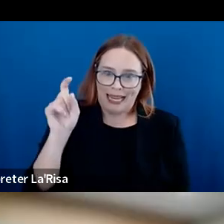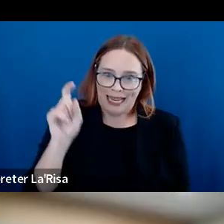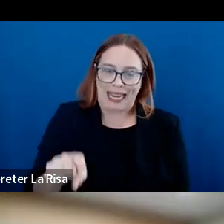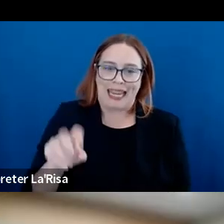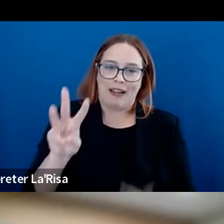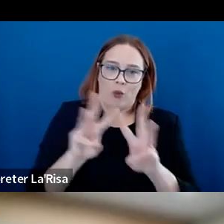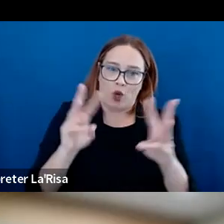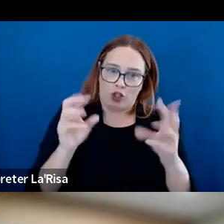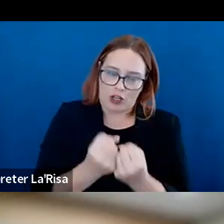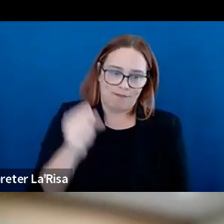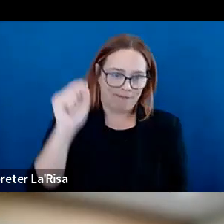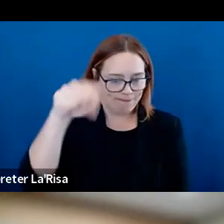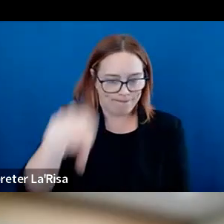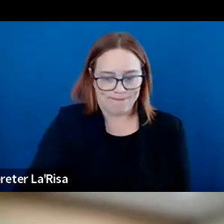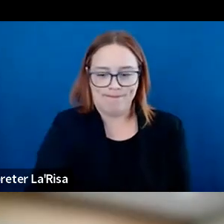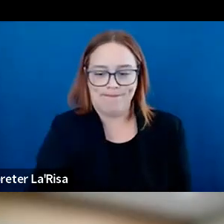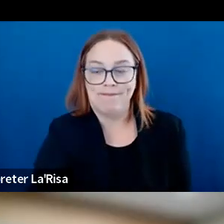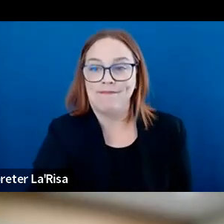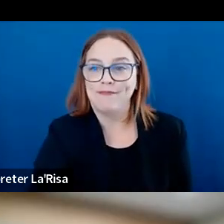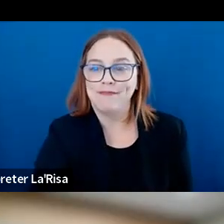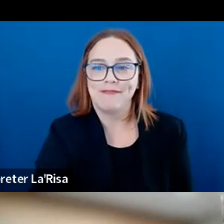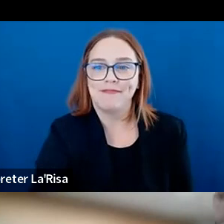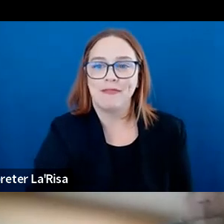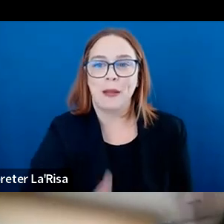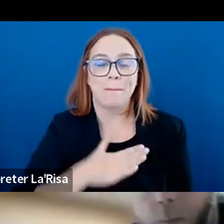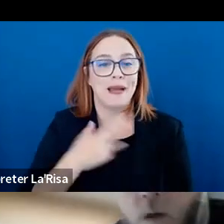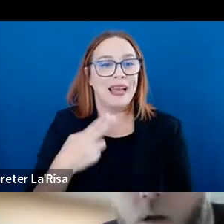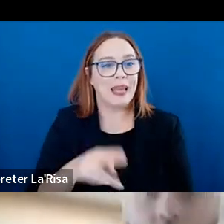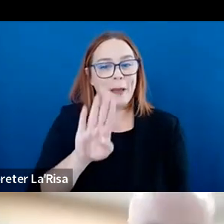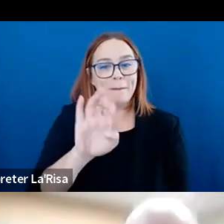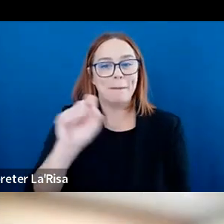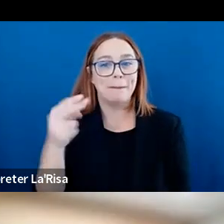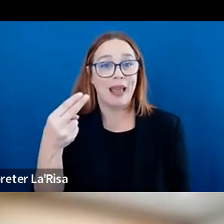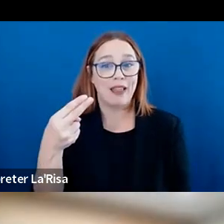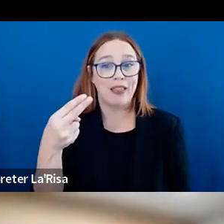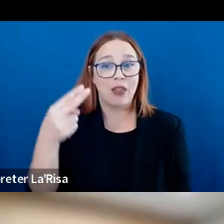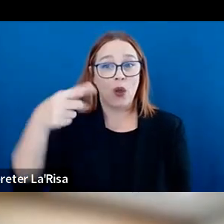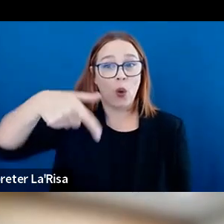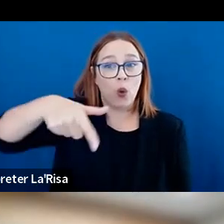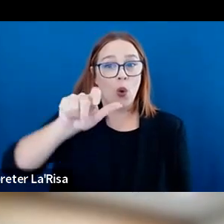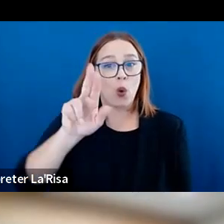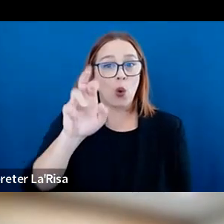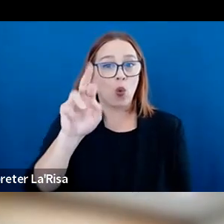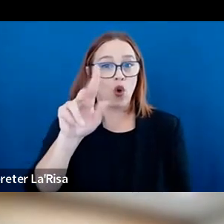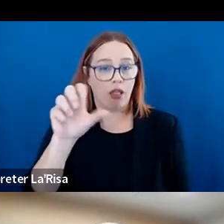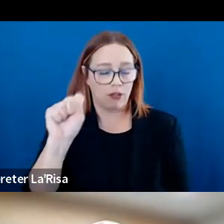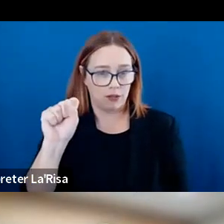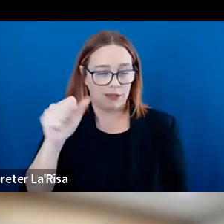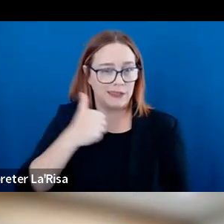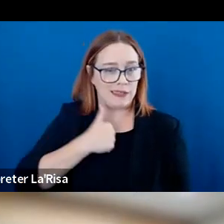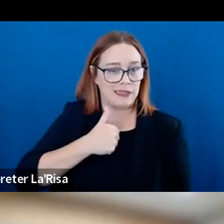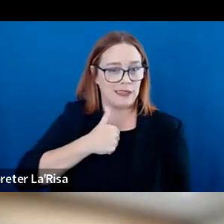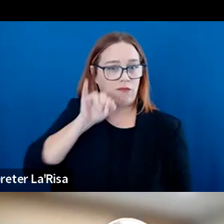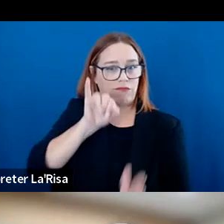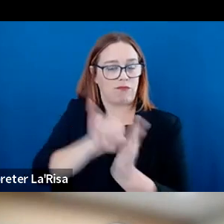workshop. I will start with, my name is Beth Quarles. I am a Native American.